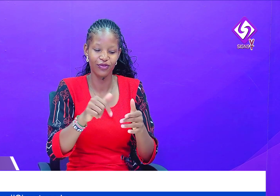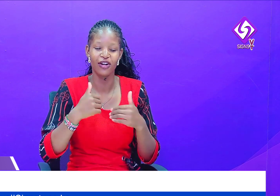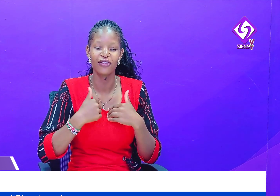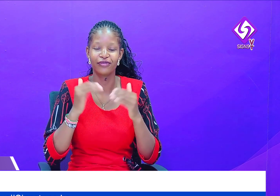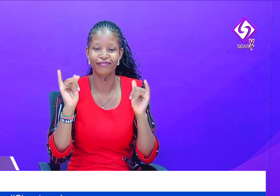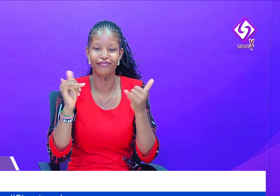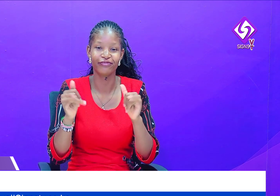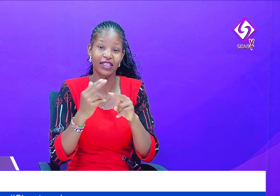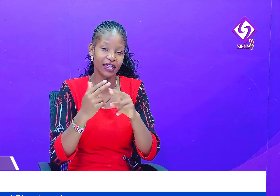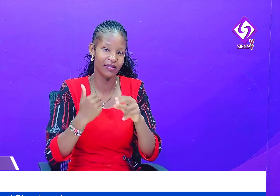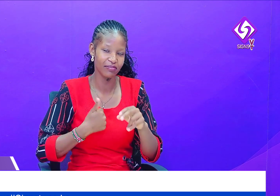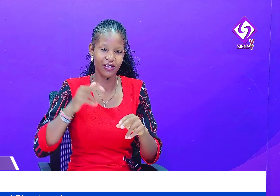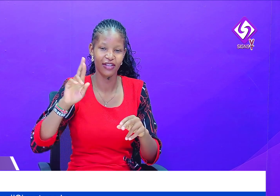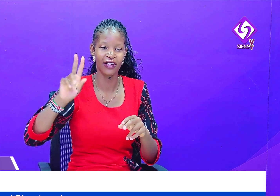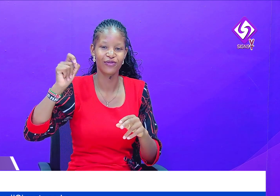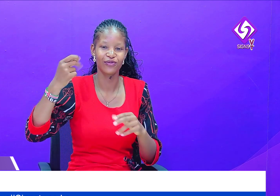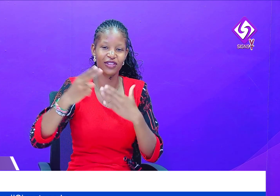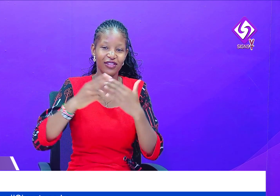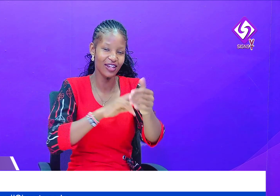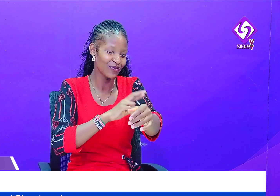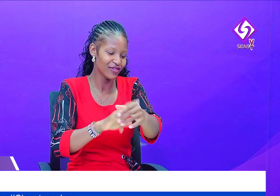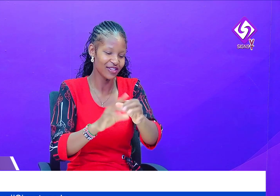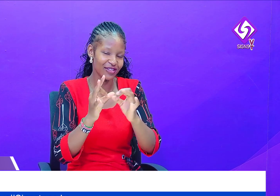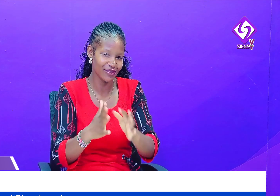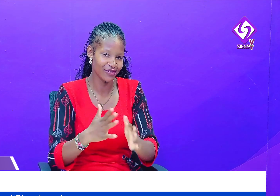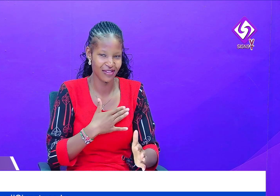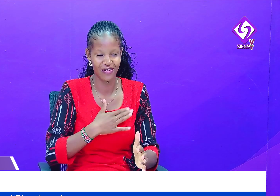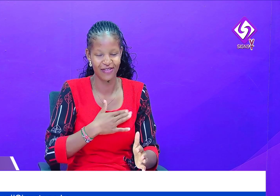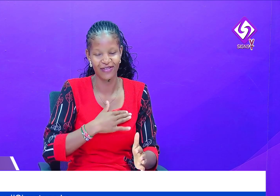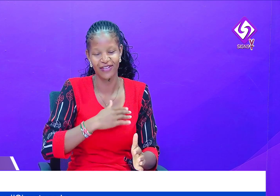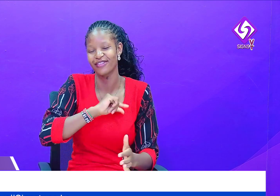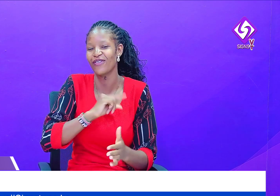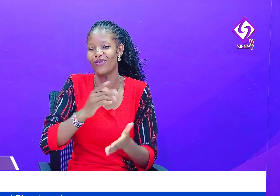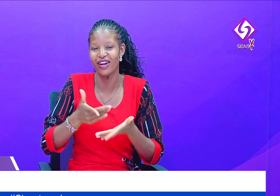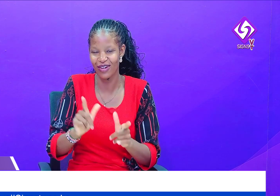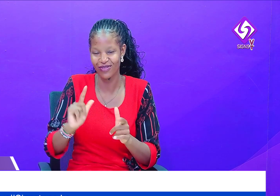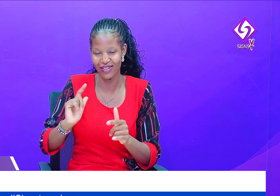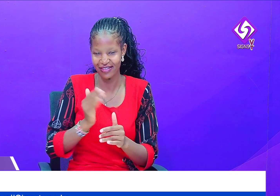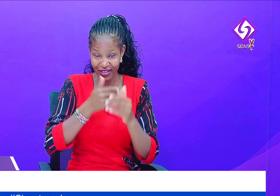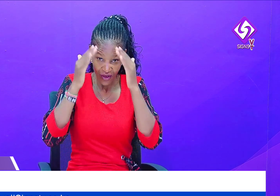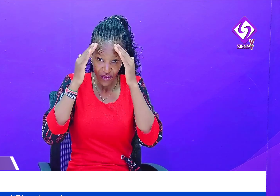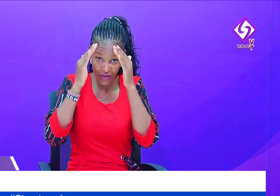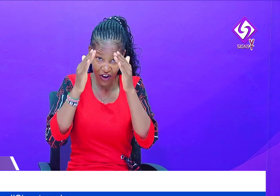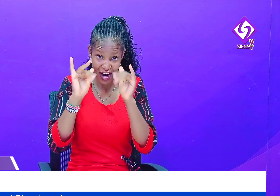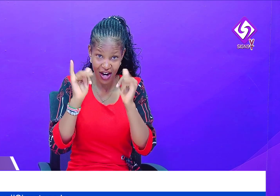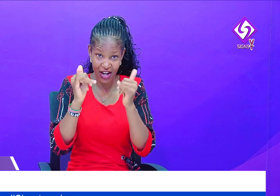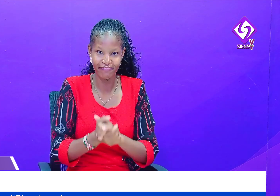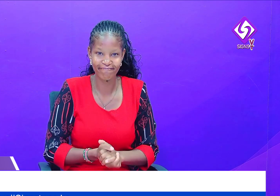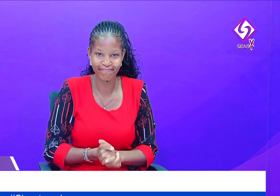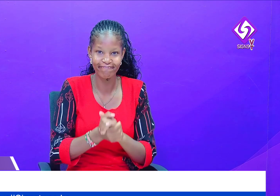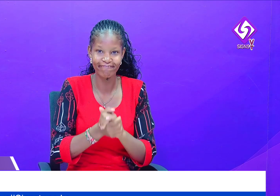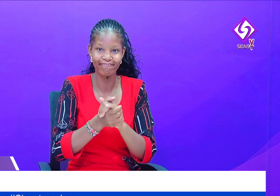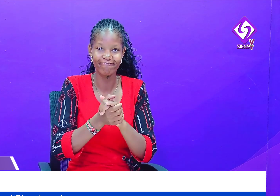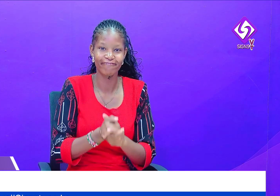Hello viewers, welcome to Science TV. I am your host for today, Ruth Orimo, and sign language the voicing is Gideon Minor. Let us focus to